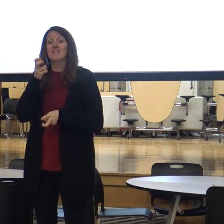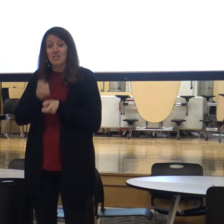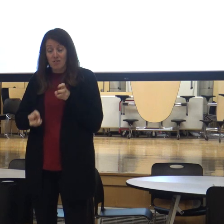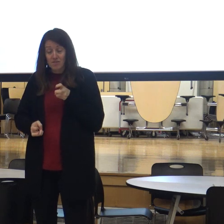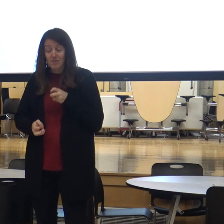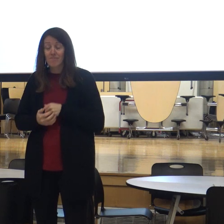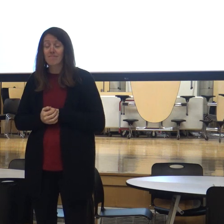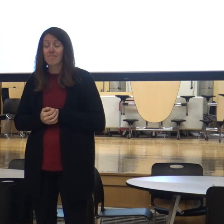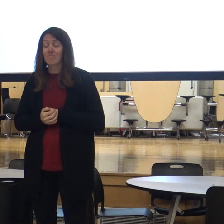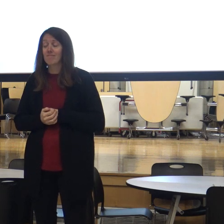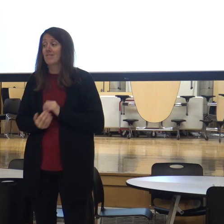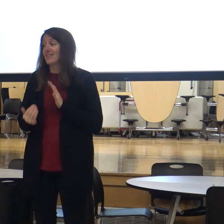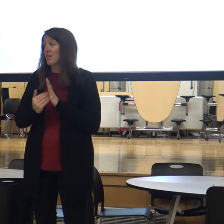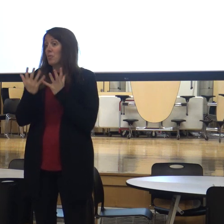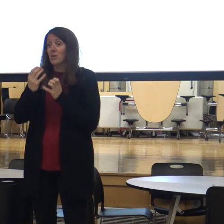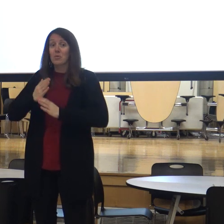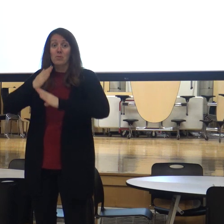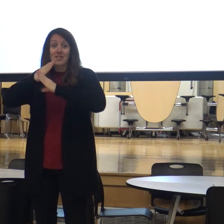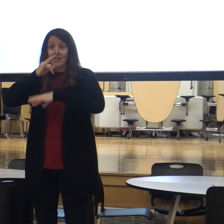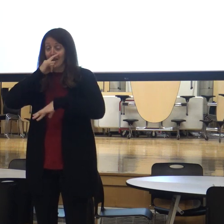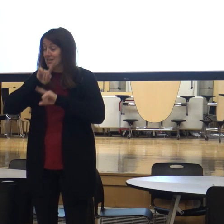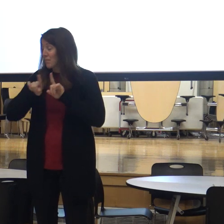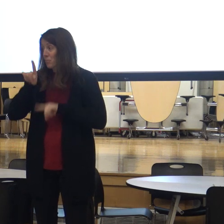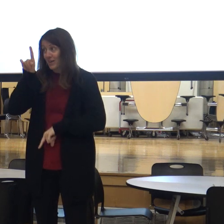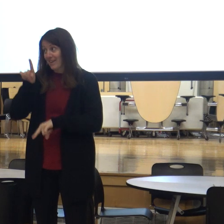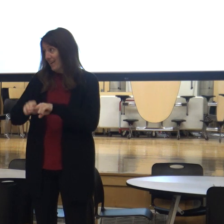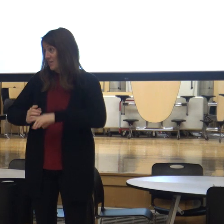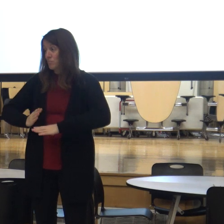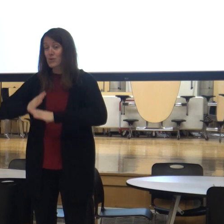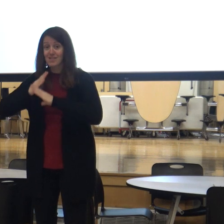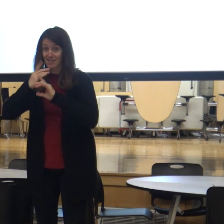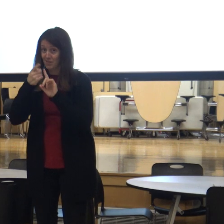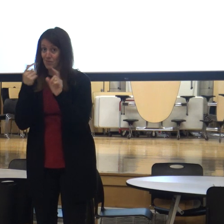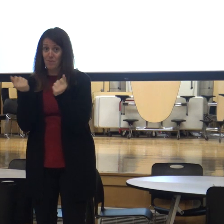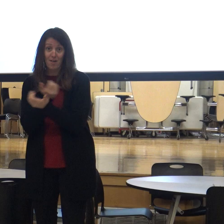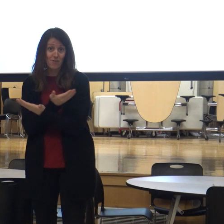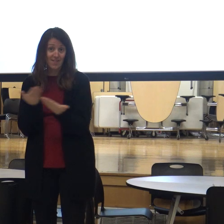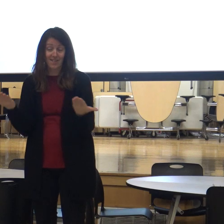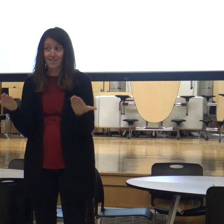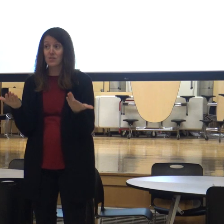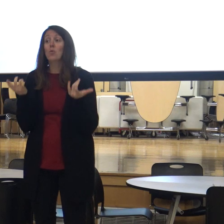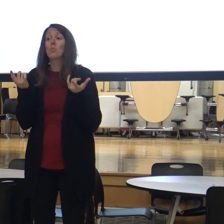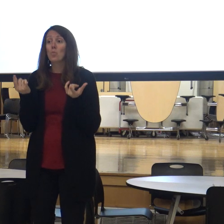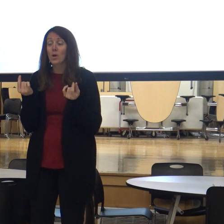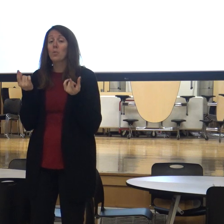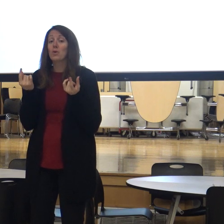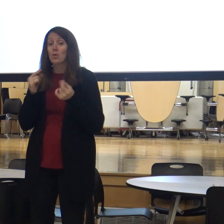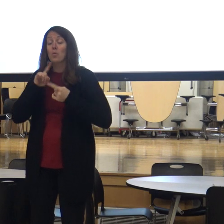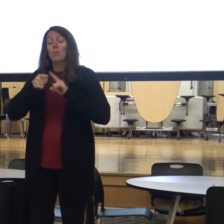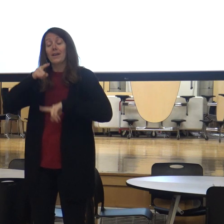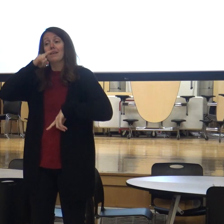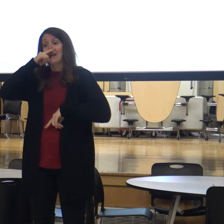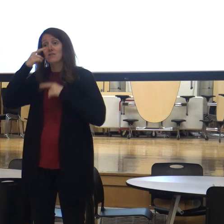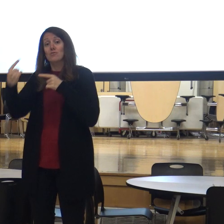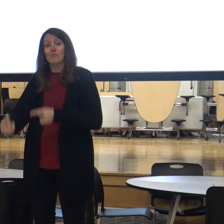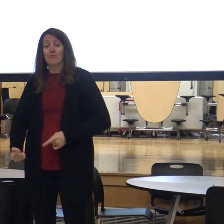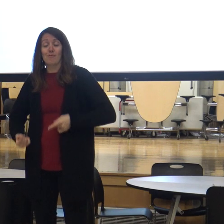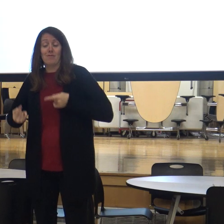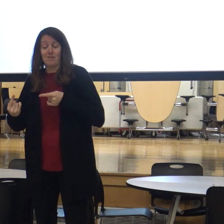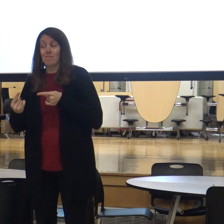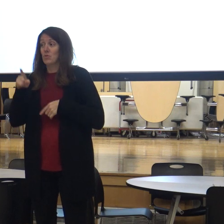we want to protect our kids. We can't protect them from everything. What are we going to do when they struggle? So we talked about some ways to try to have them open